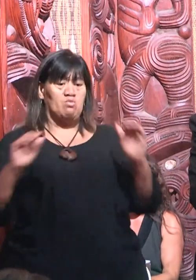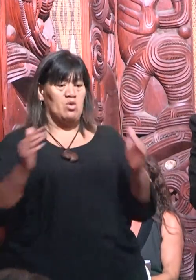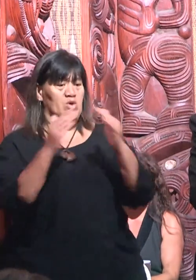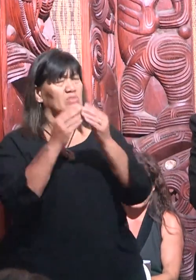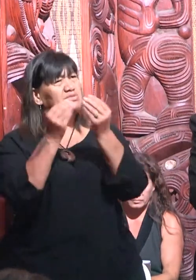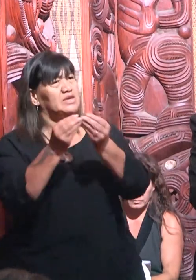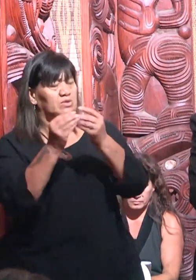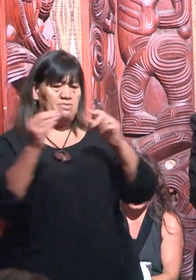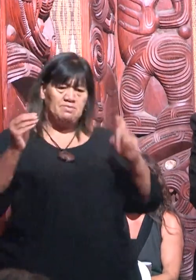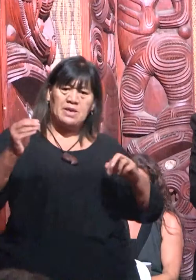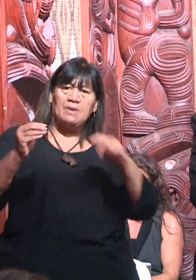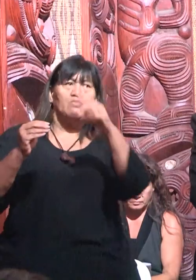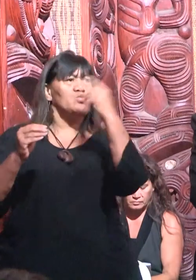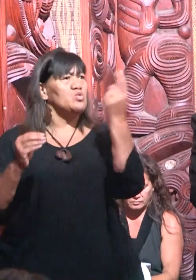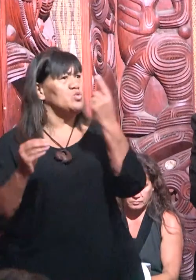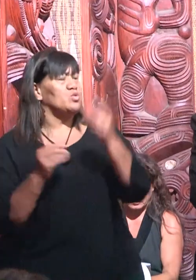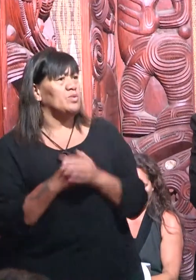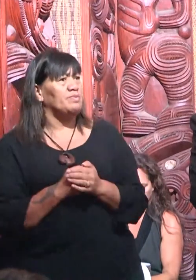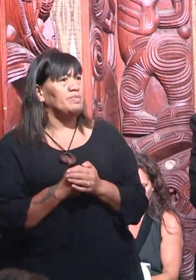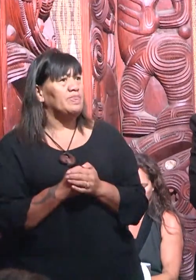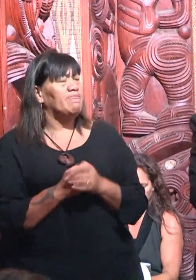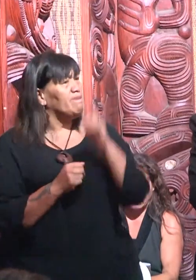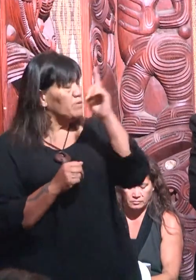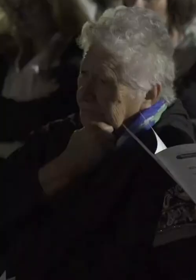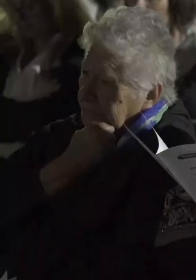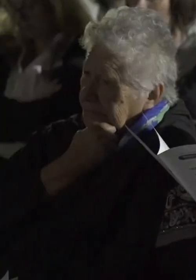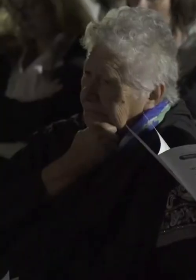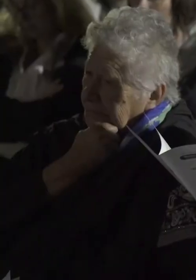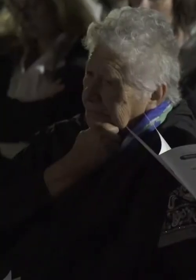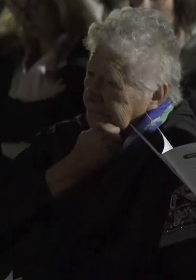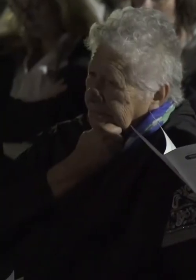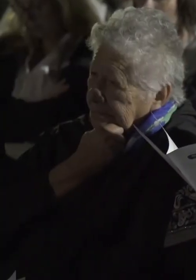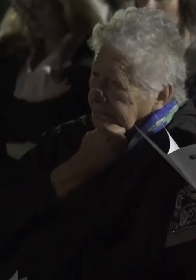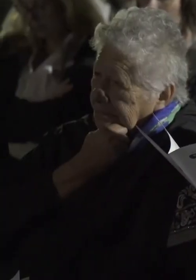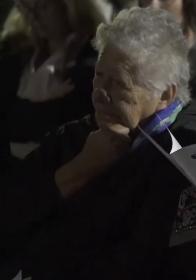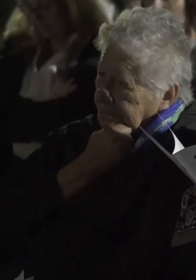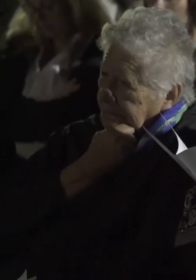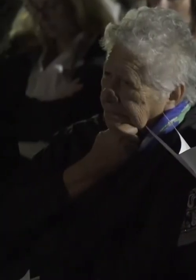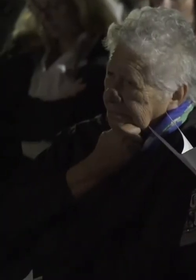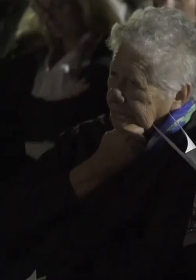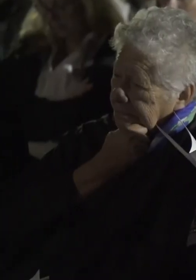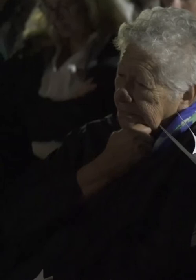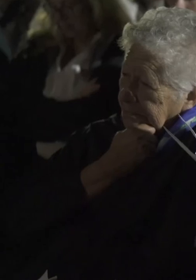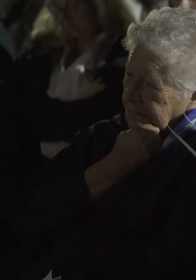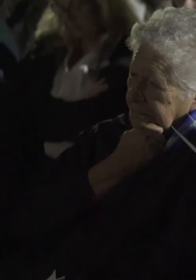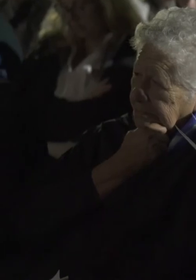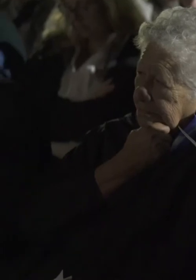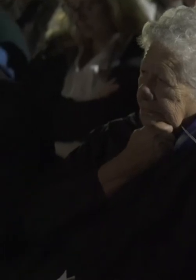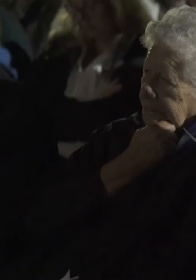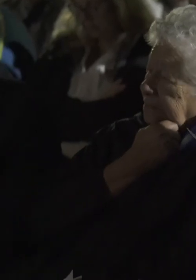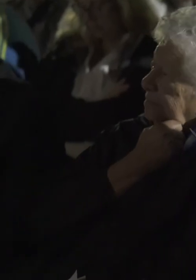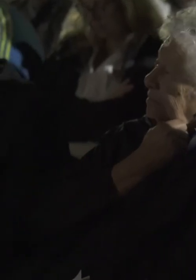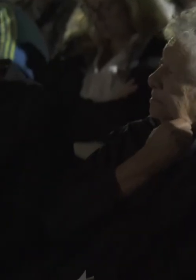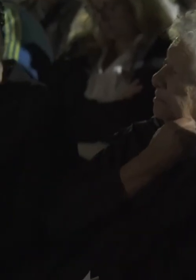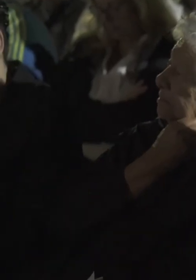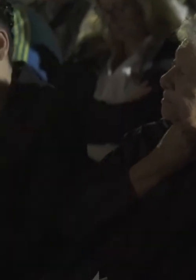tapu, ko ia te tapatahi ana te ngākau, he tika te mahi, e kōrero pono ana I roto I